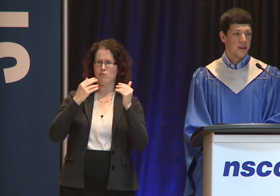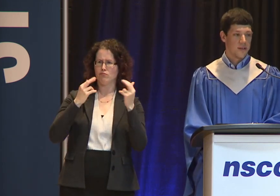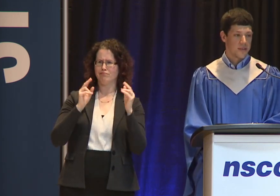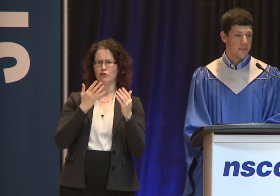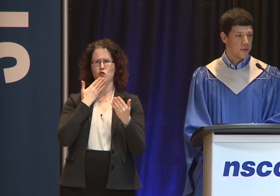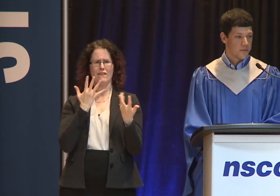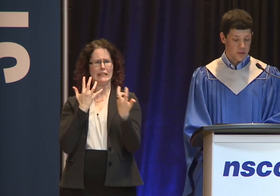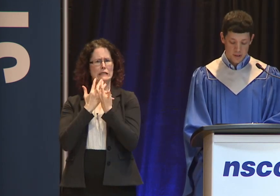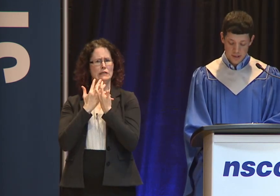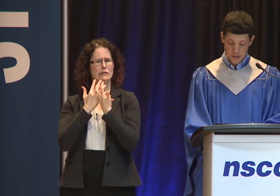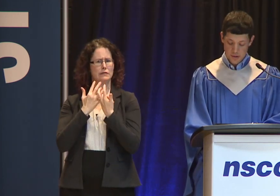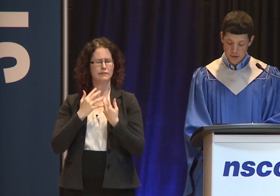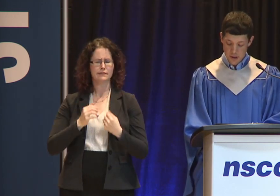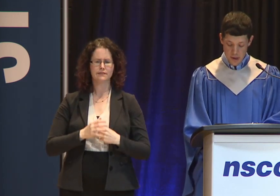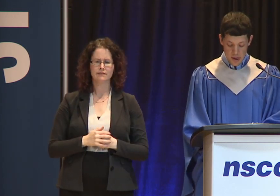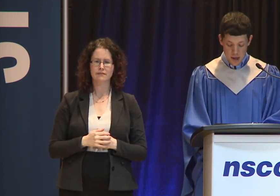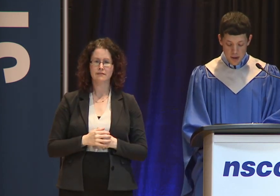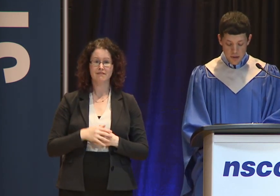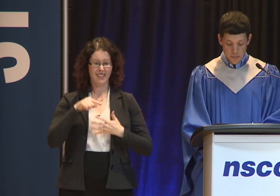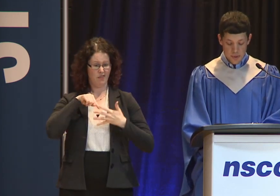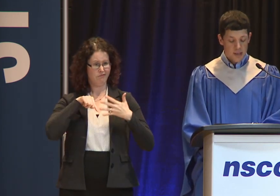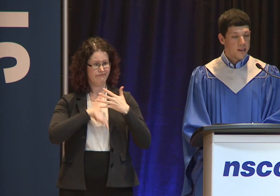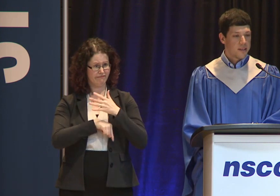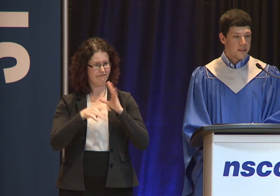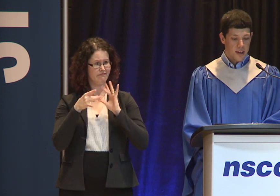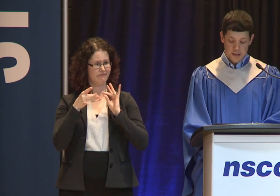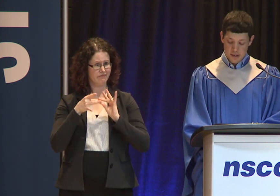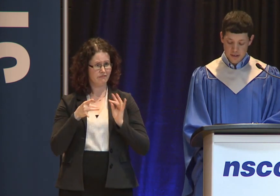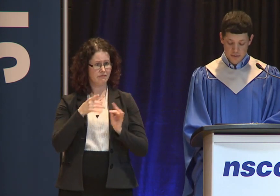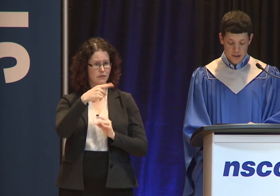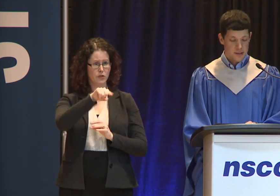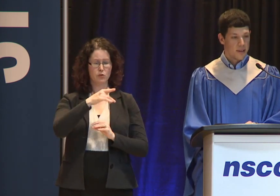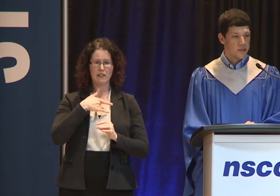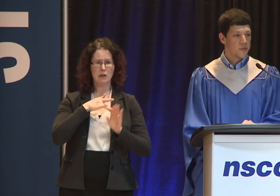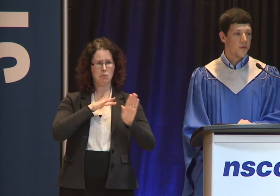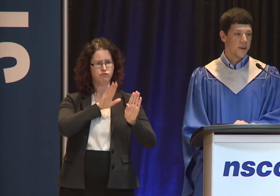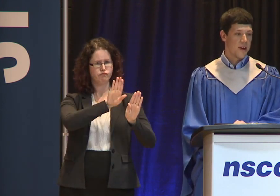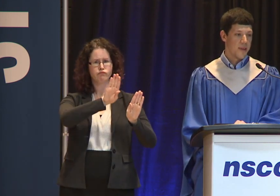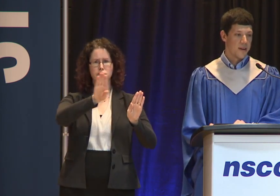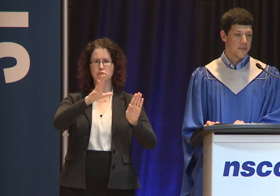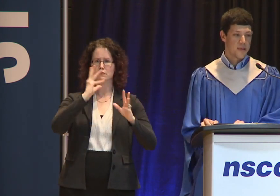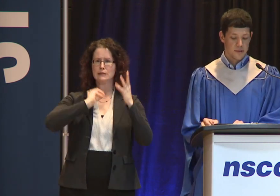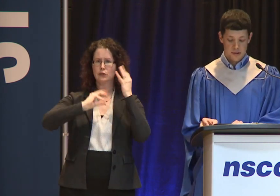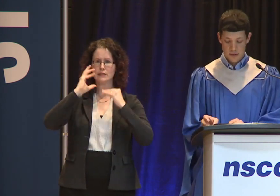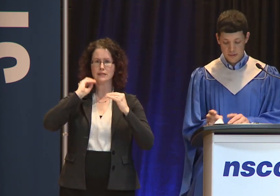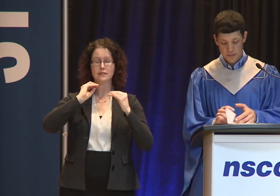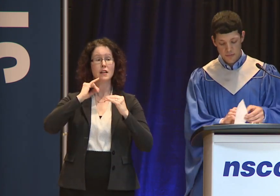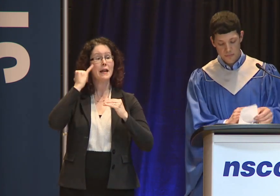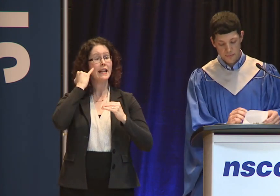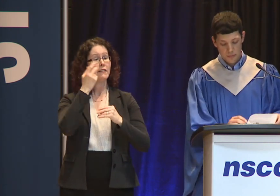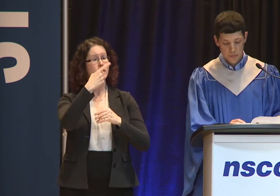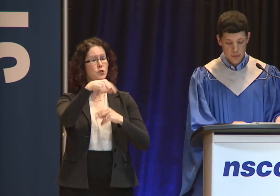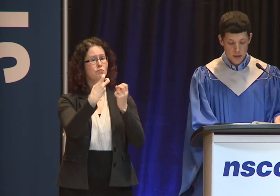these scenarios sound most familiar to you, being here today signifies that you've overcome that obstacle.